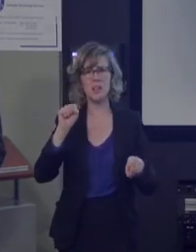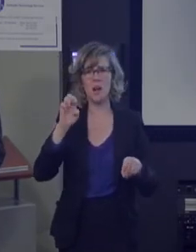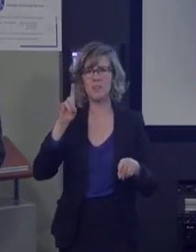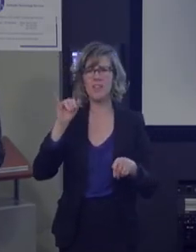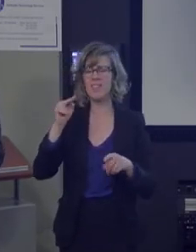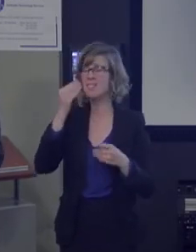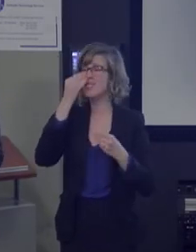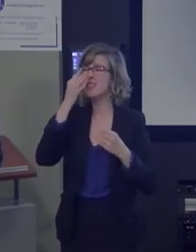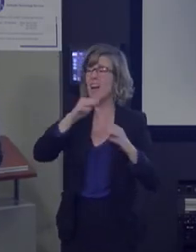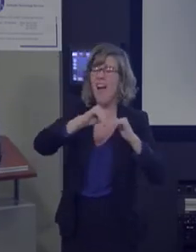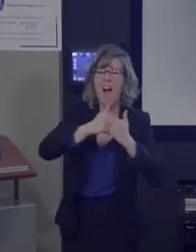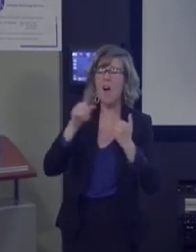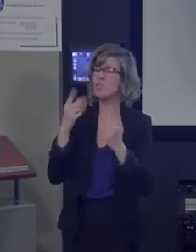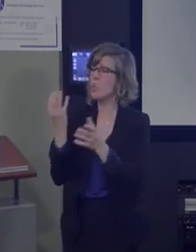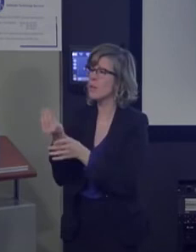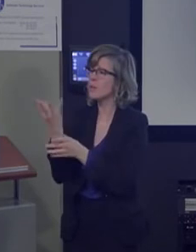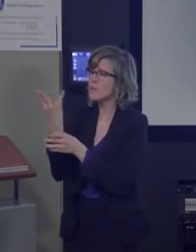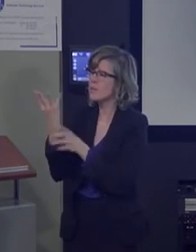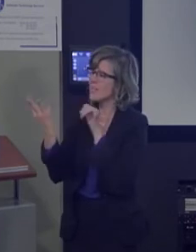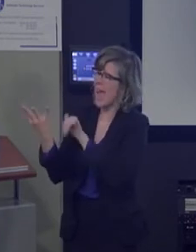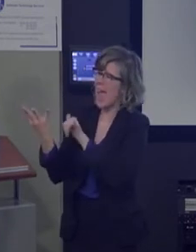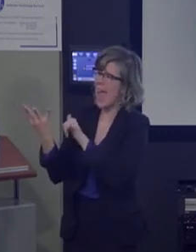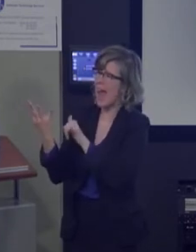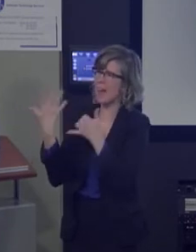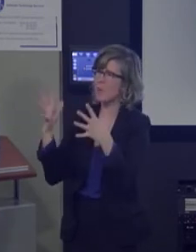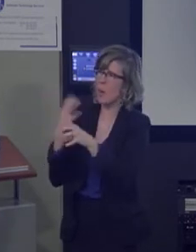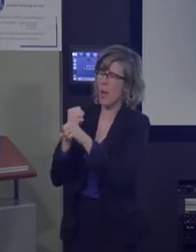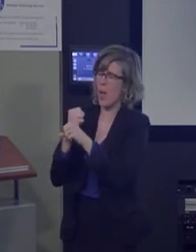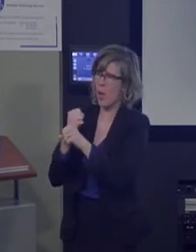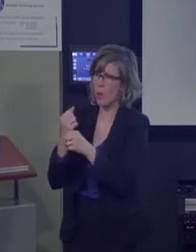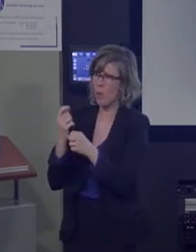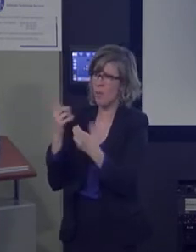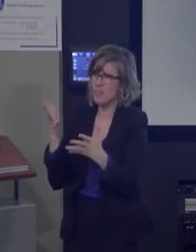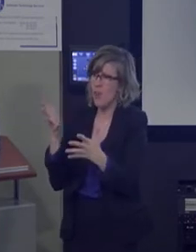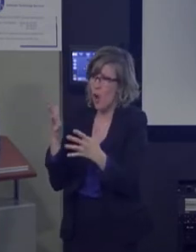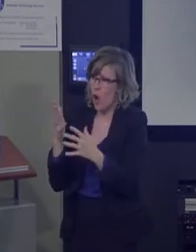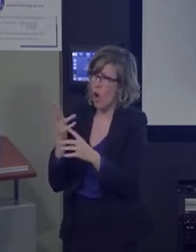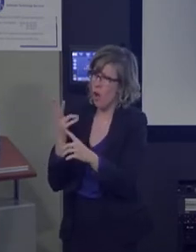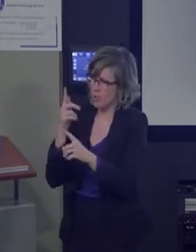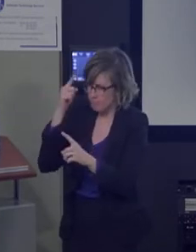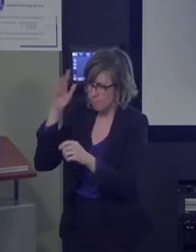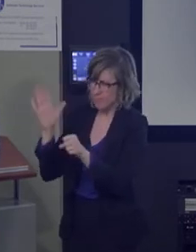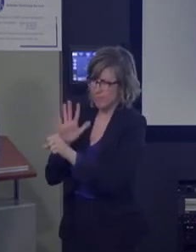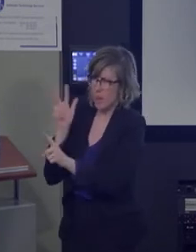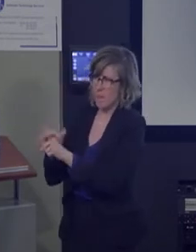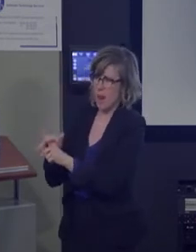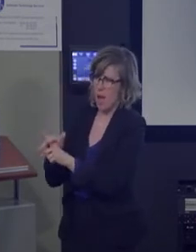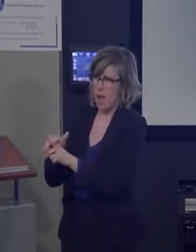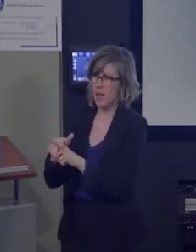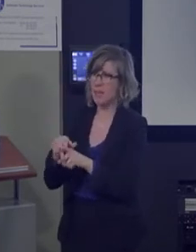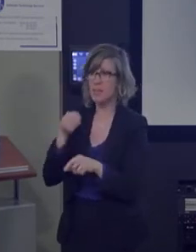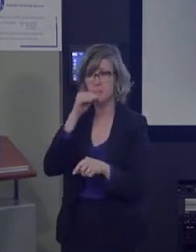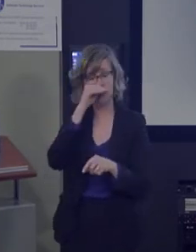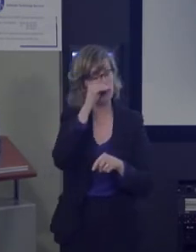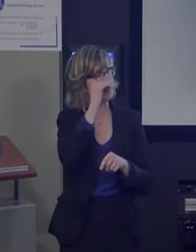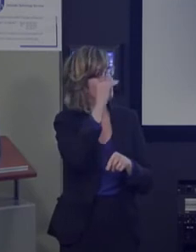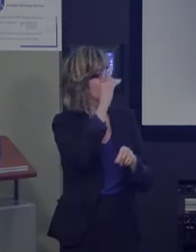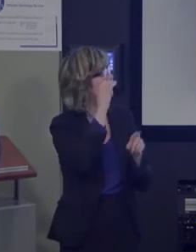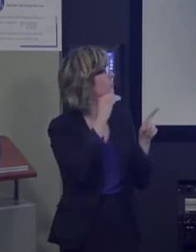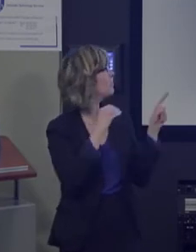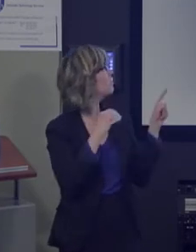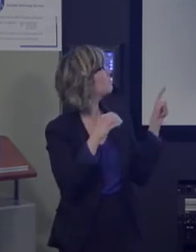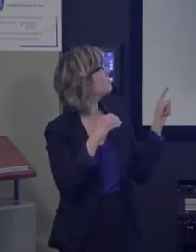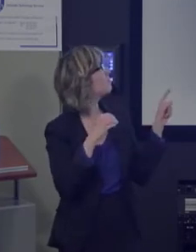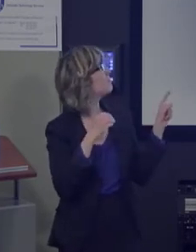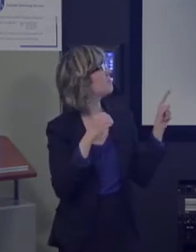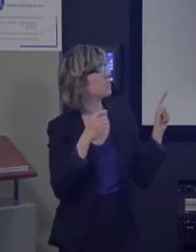to stay lit and not blow up, okay? No particular interest in quest for understanding,